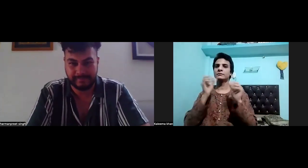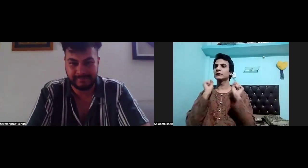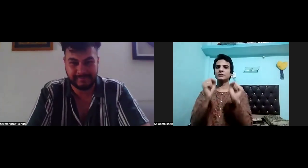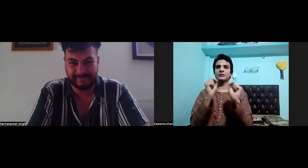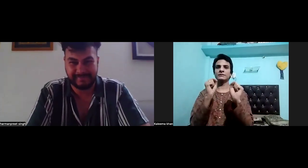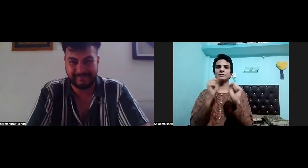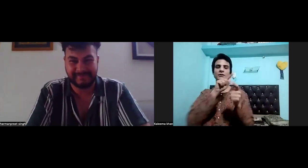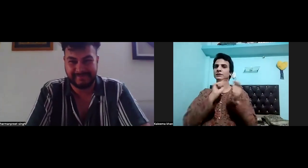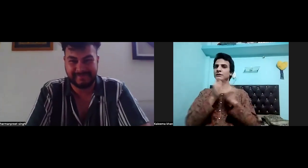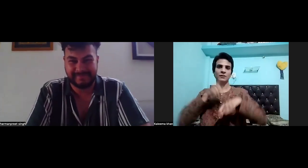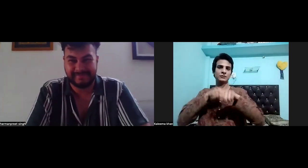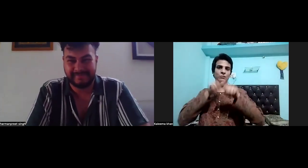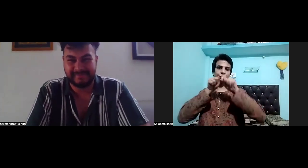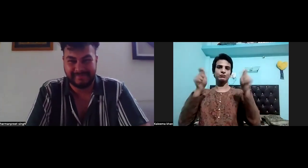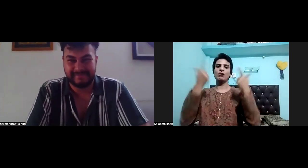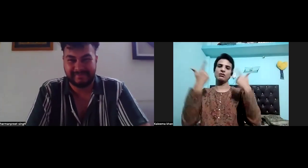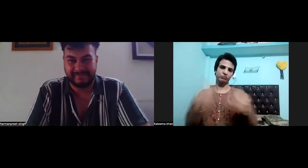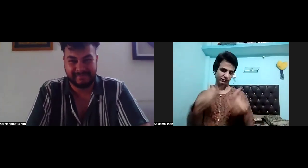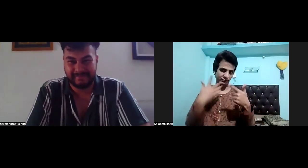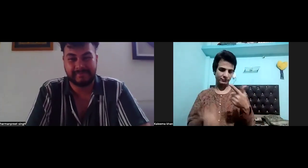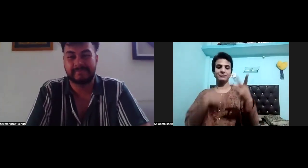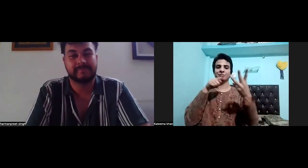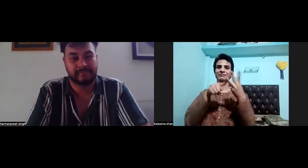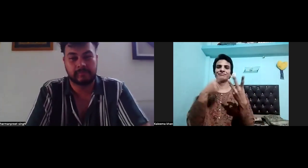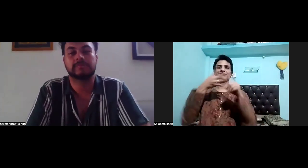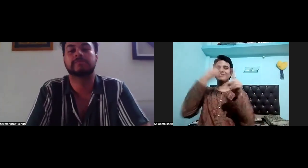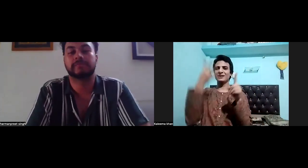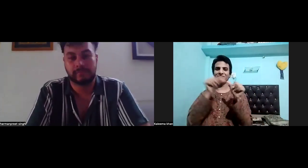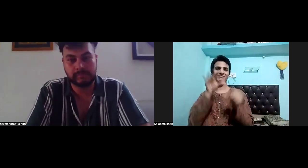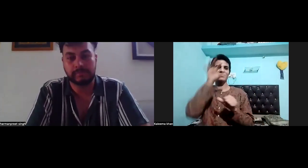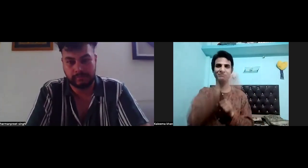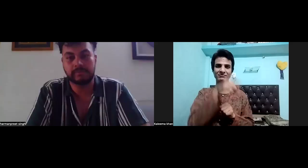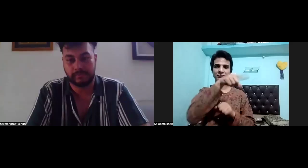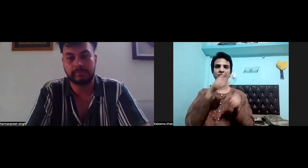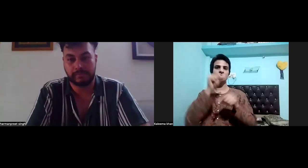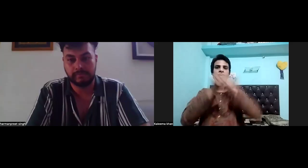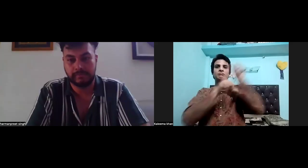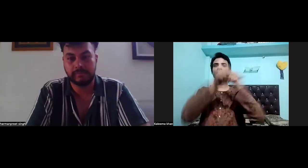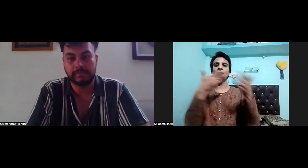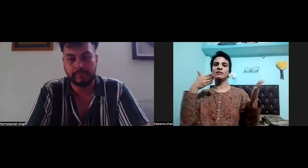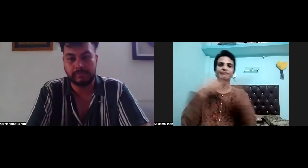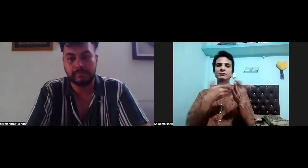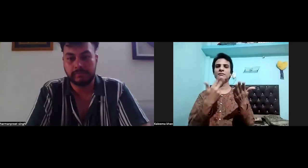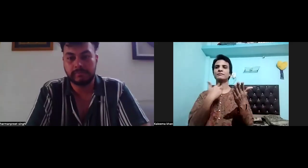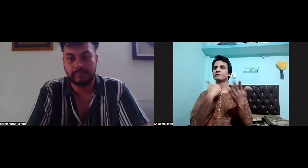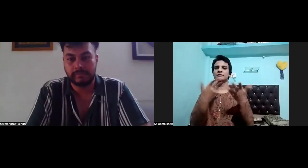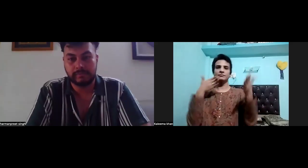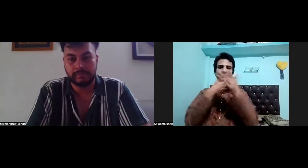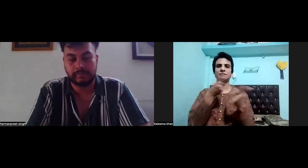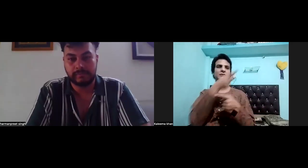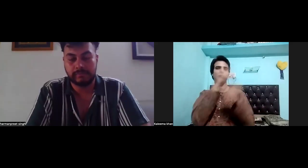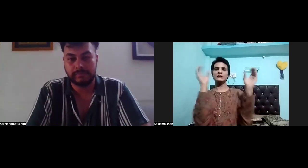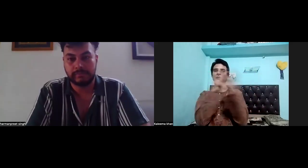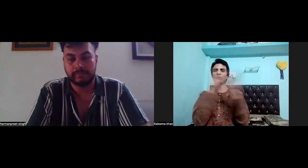And with that change, if the gender is now third gender or transgender, you face a lot of issues in these